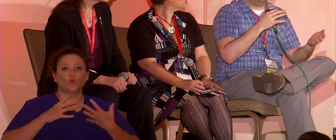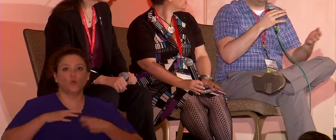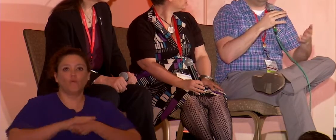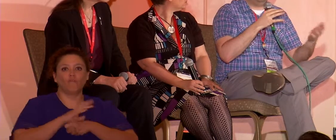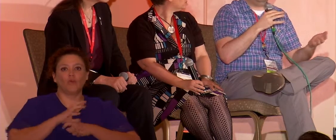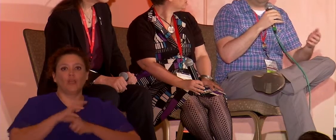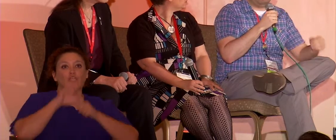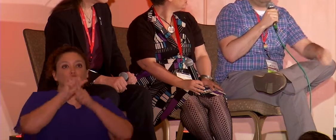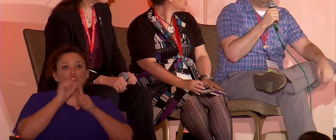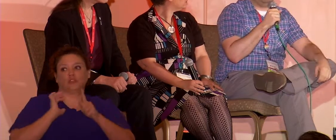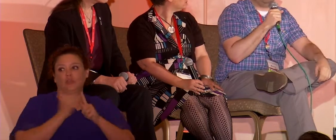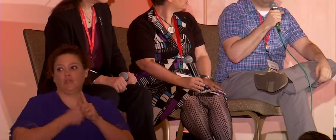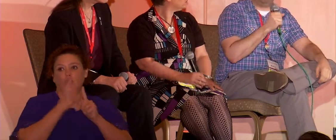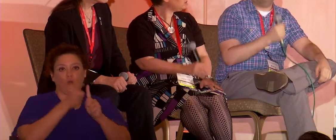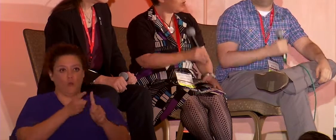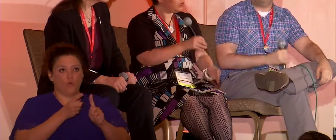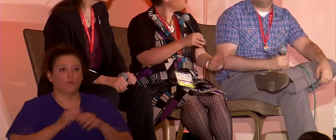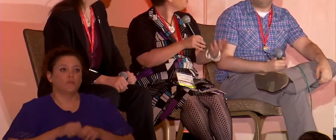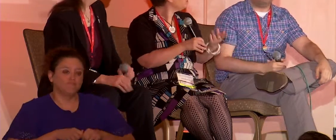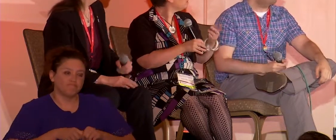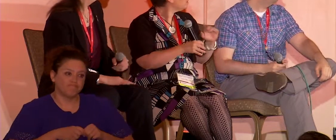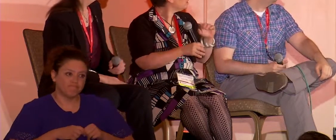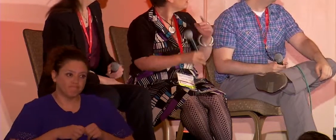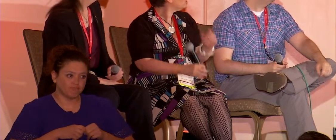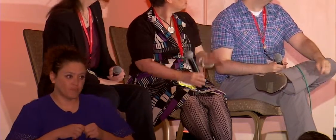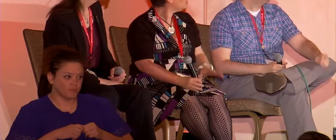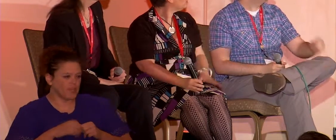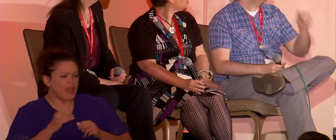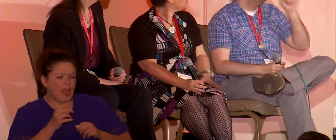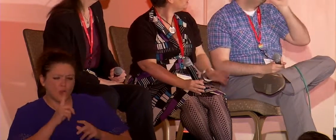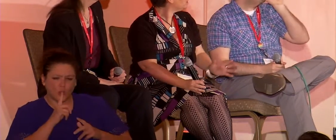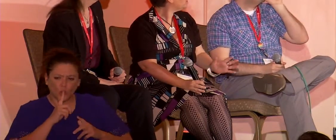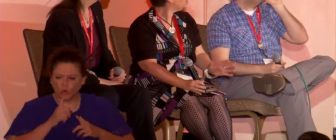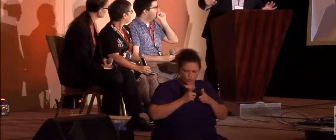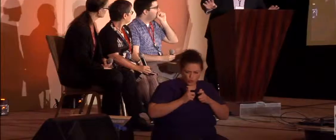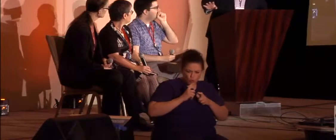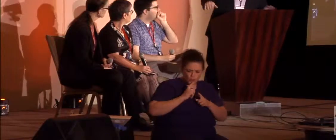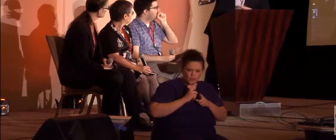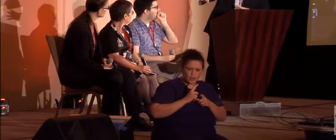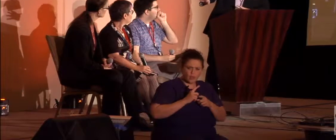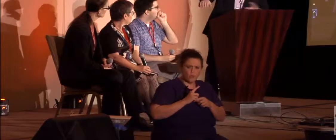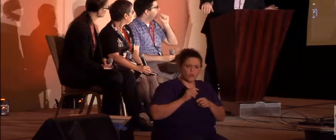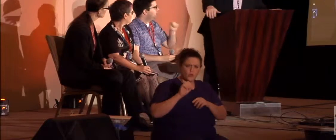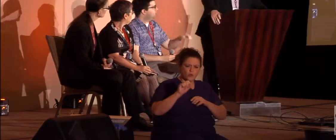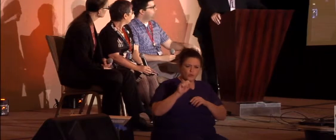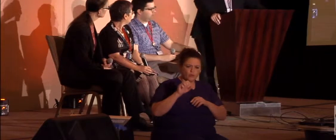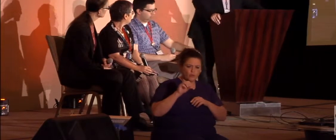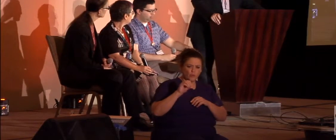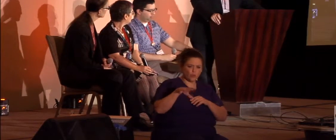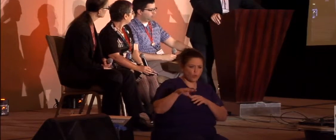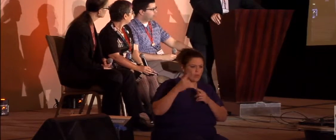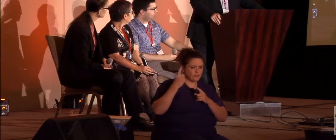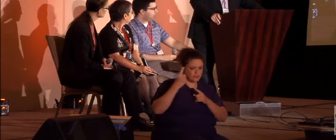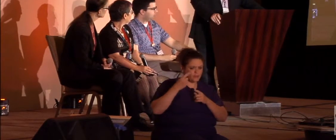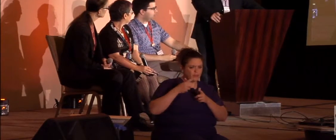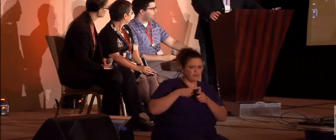achieve our goals with the maximum potential. And I'm sorry, just real quick, I want to tease something very quickly, and then I'll let you go, Greta.